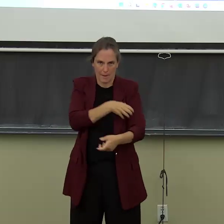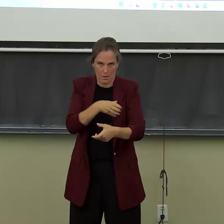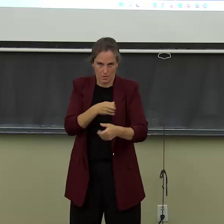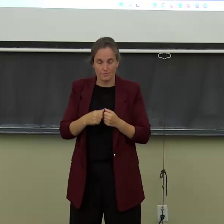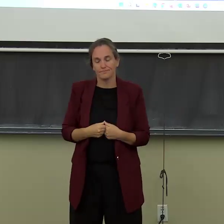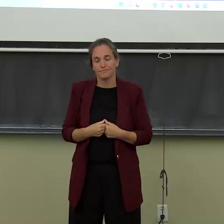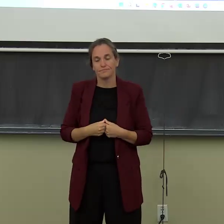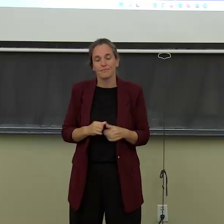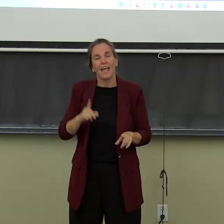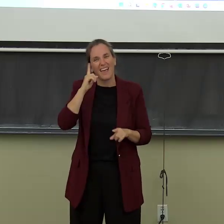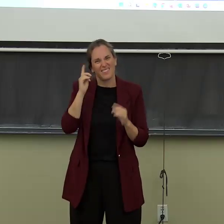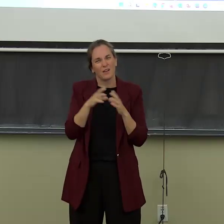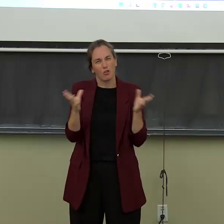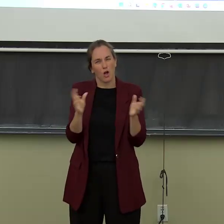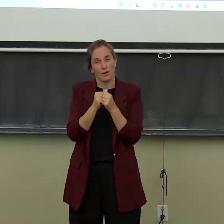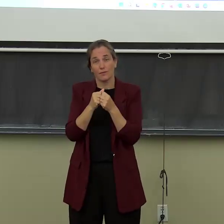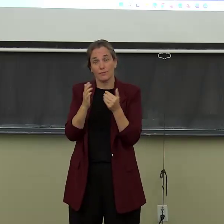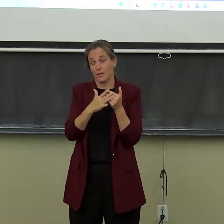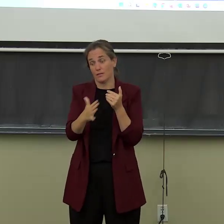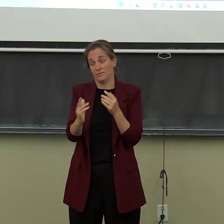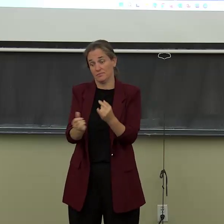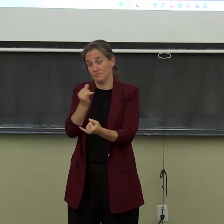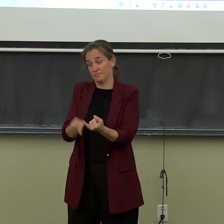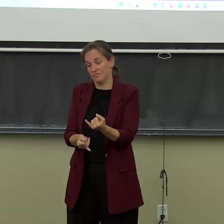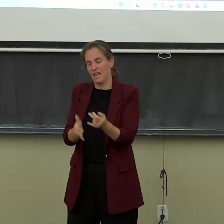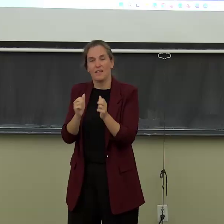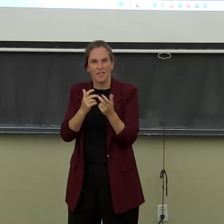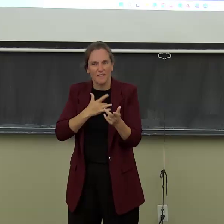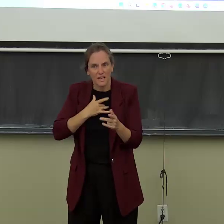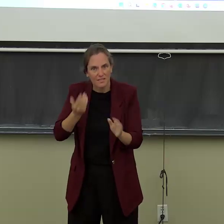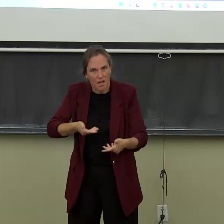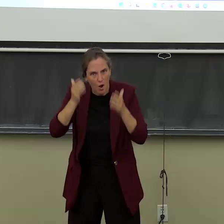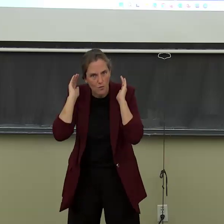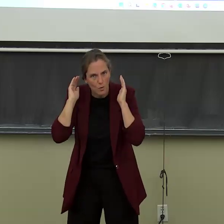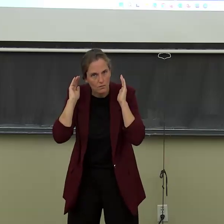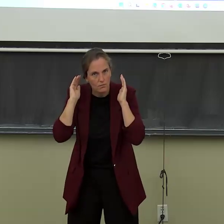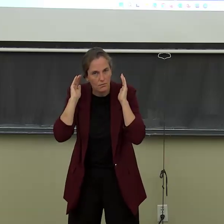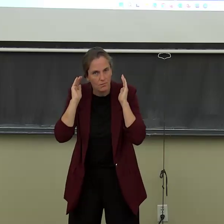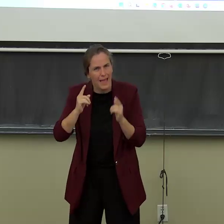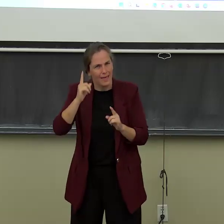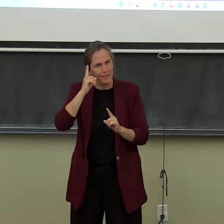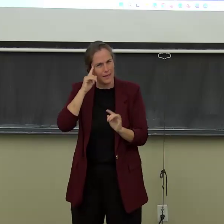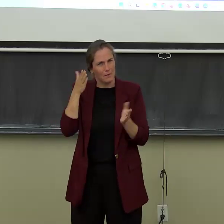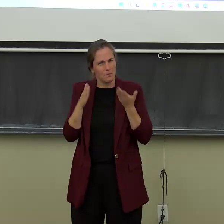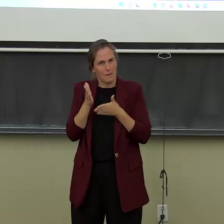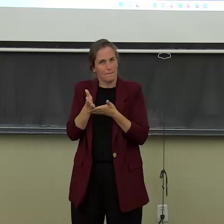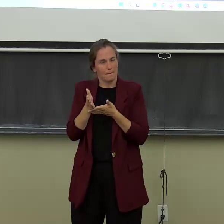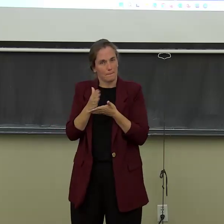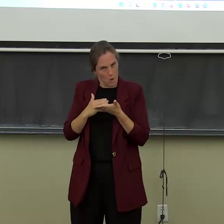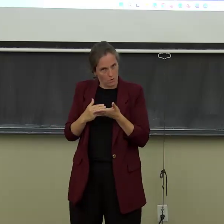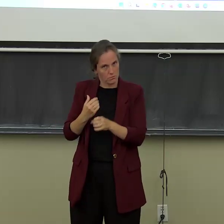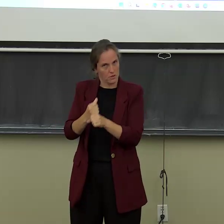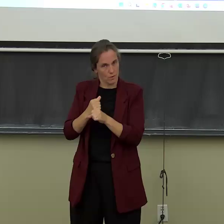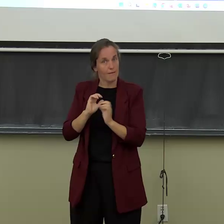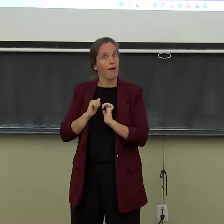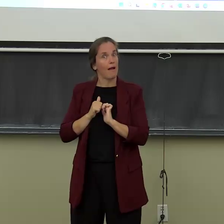a lot of the inevitability that we feel, this overwhelm, I think it might have at least partially been created by